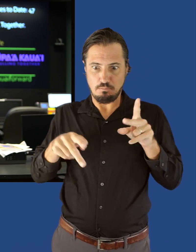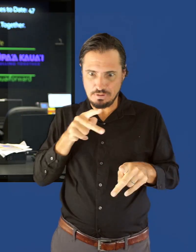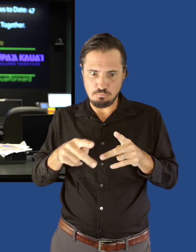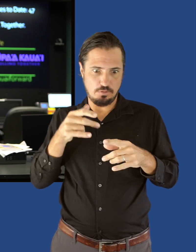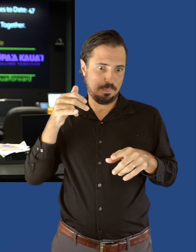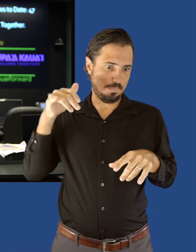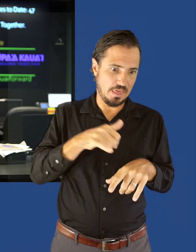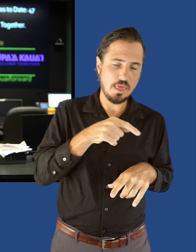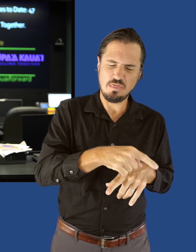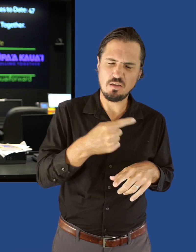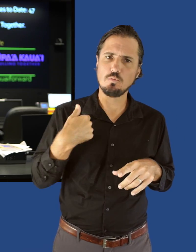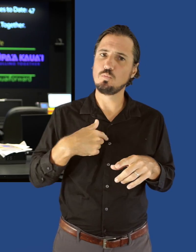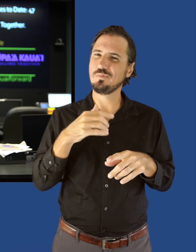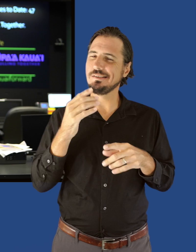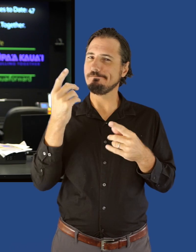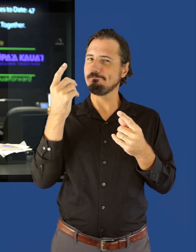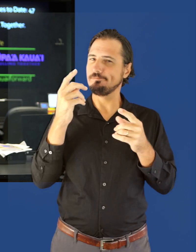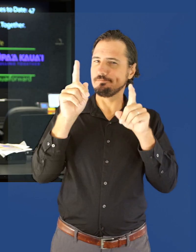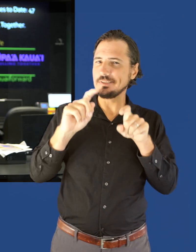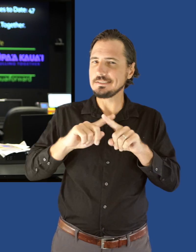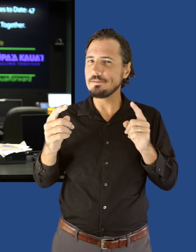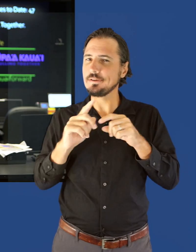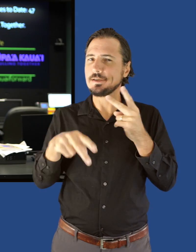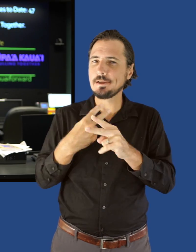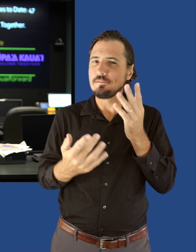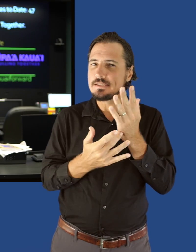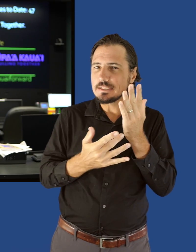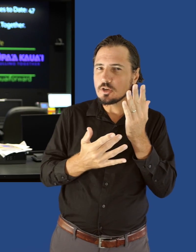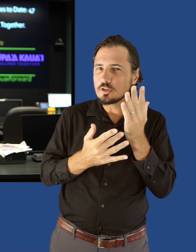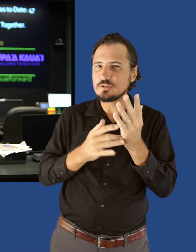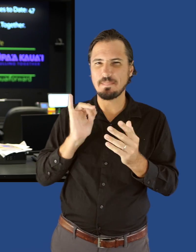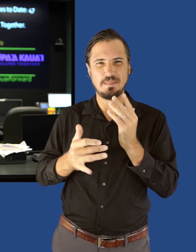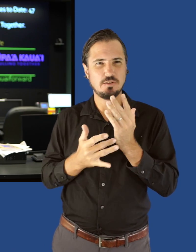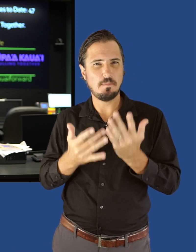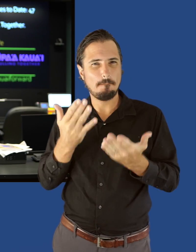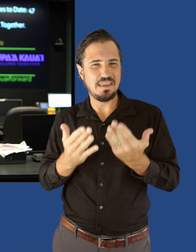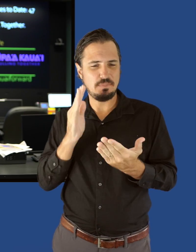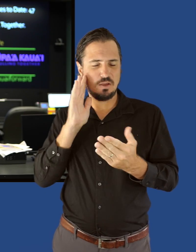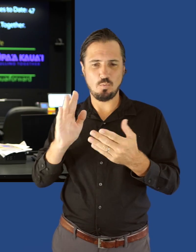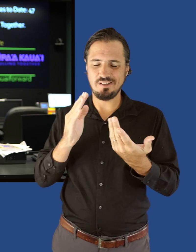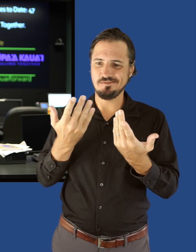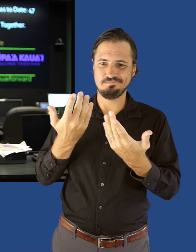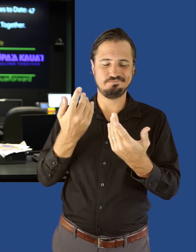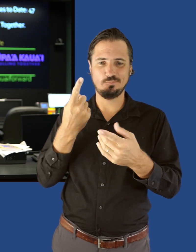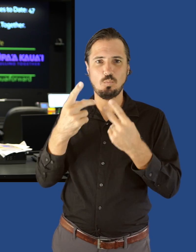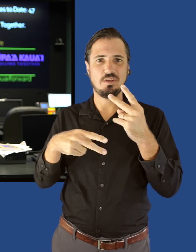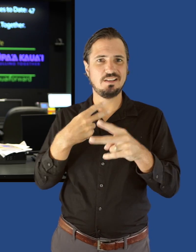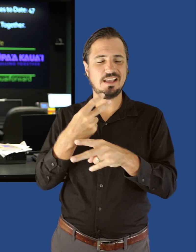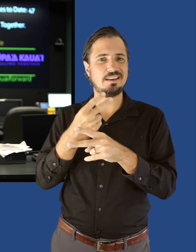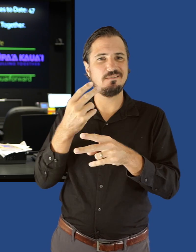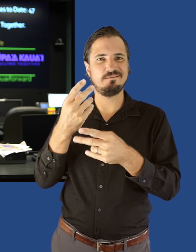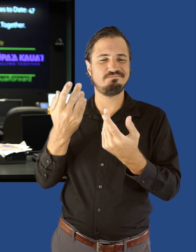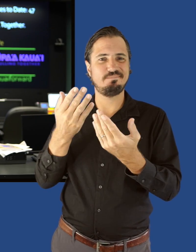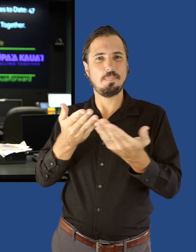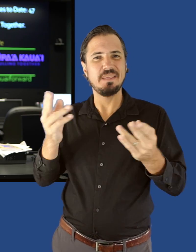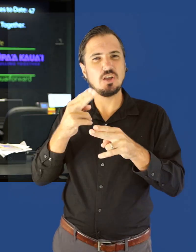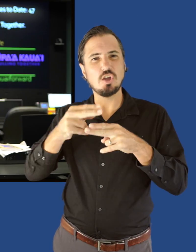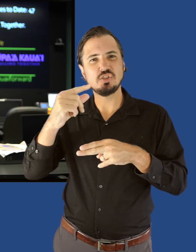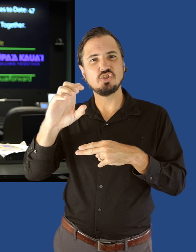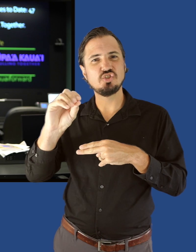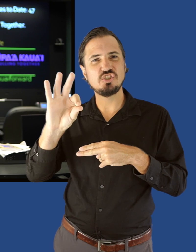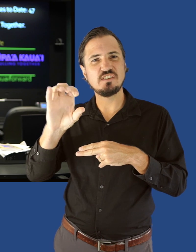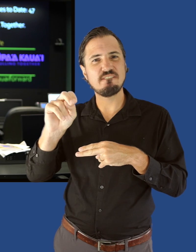to ensure guests stay on property. Some involve specialized electronic monitors, a technology called